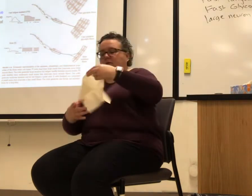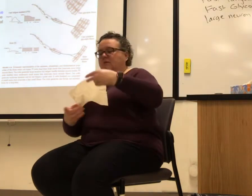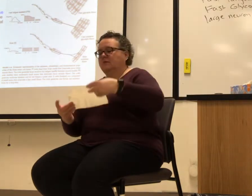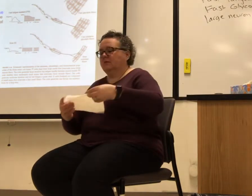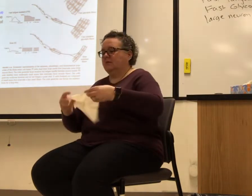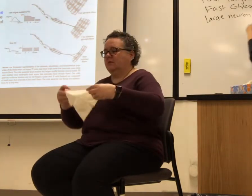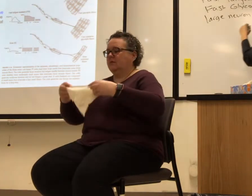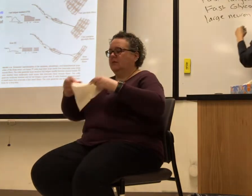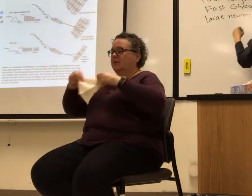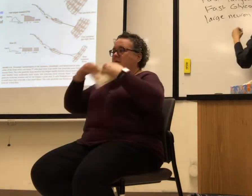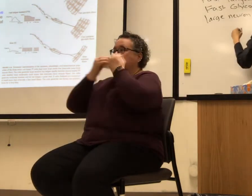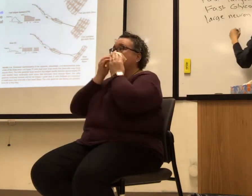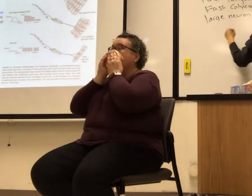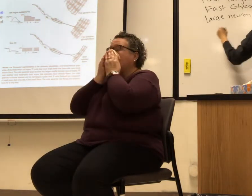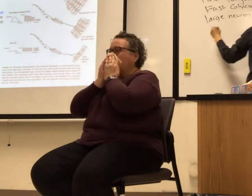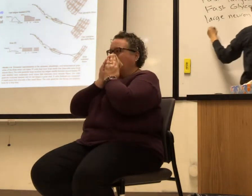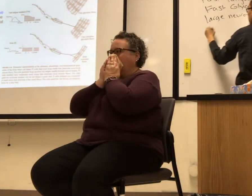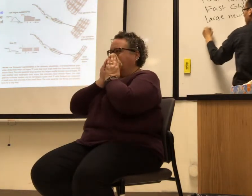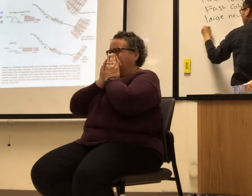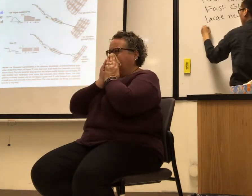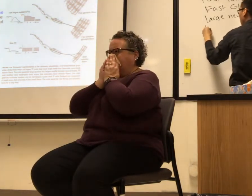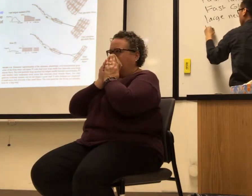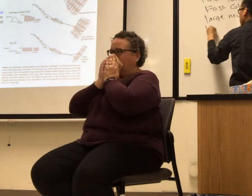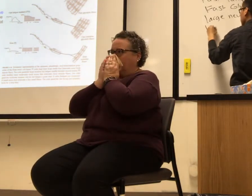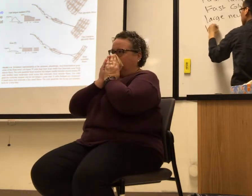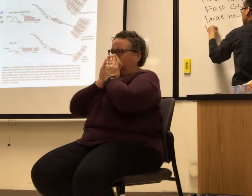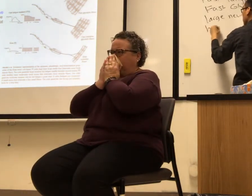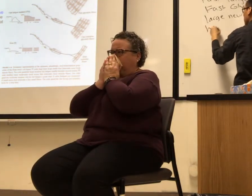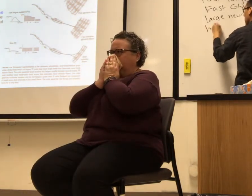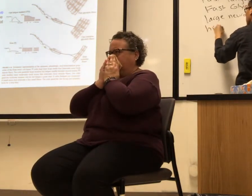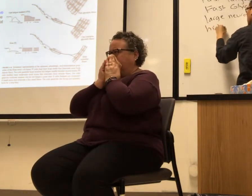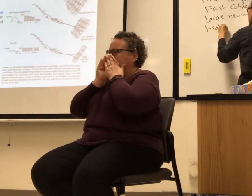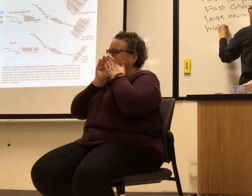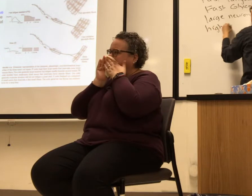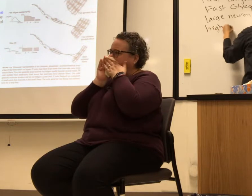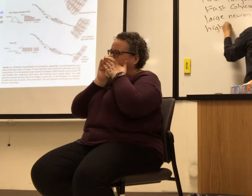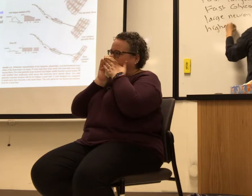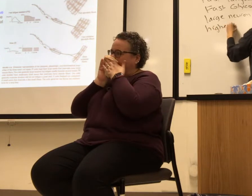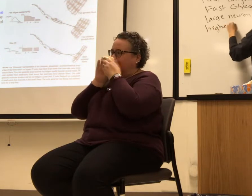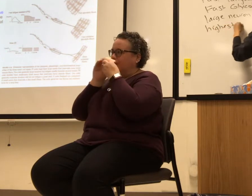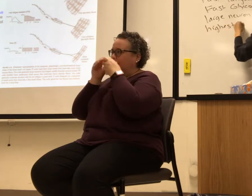neuron cell body. They basically have the highest